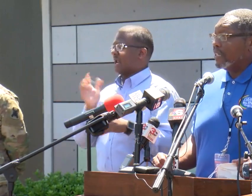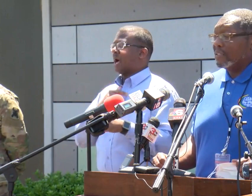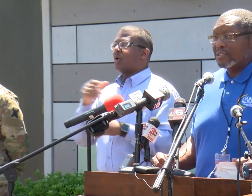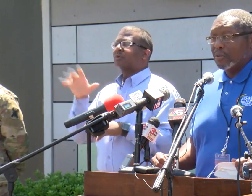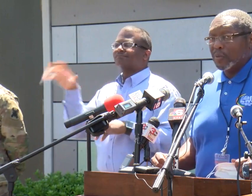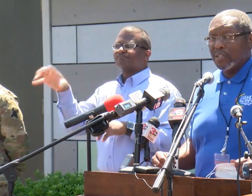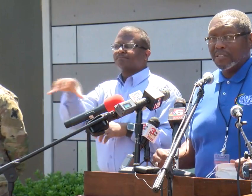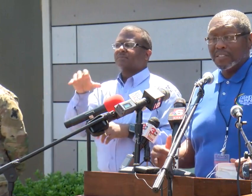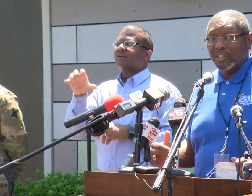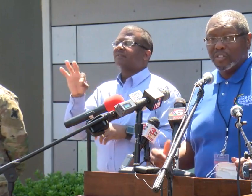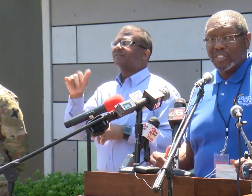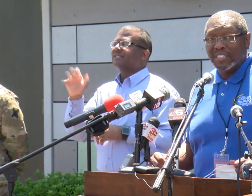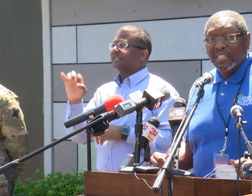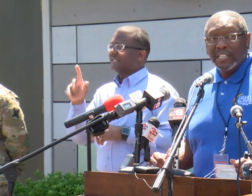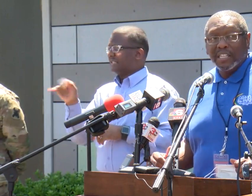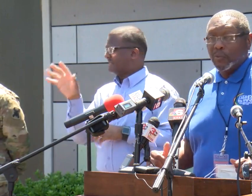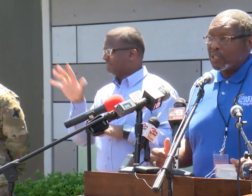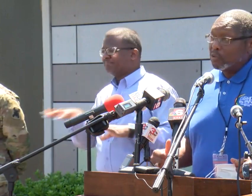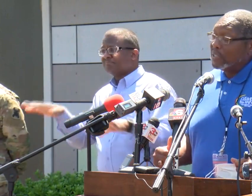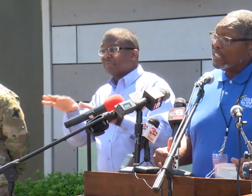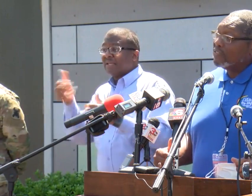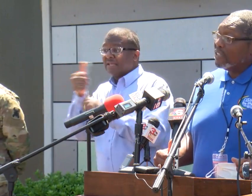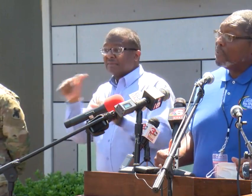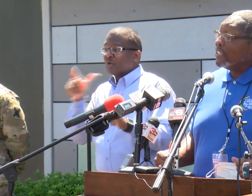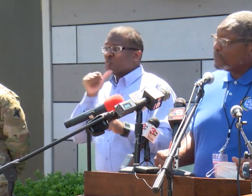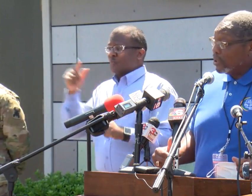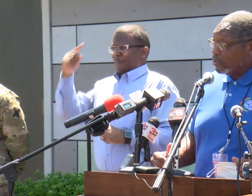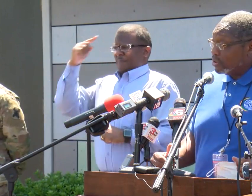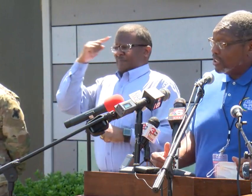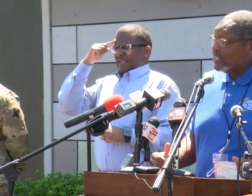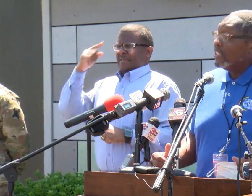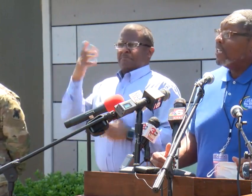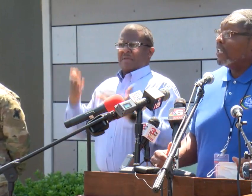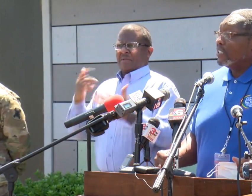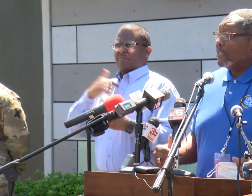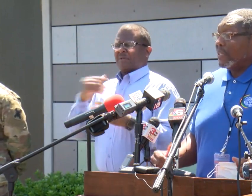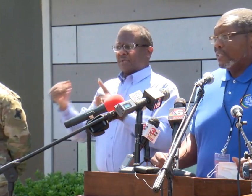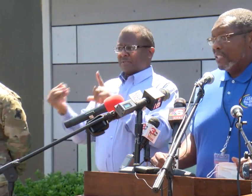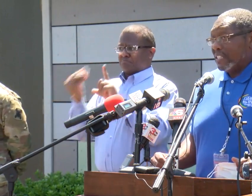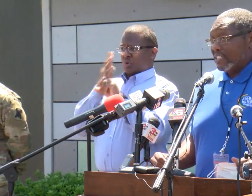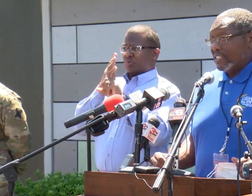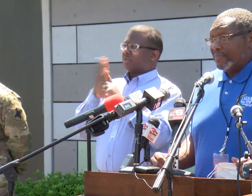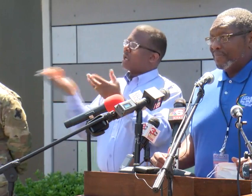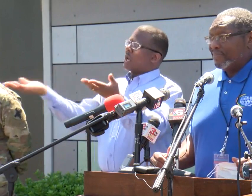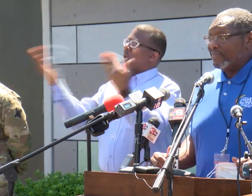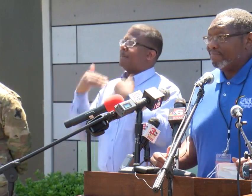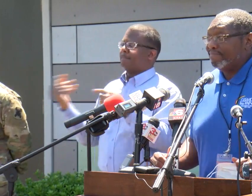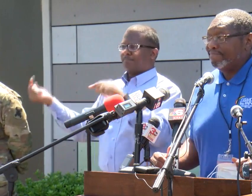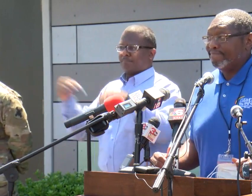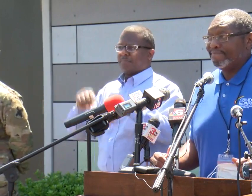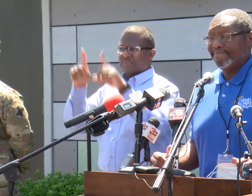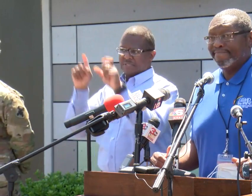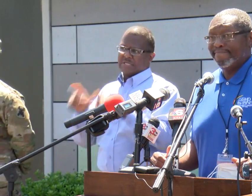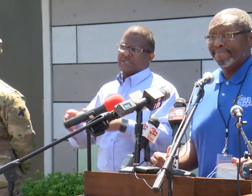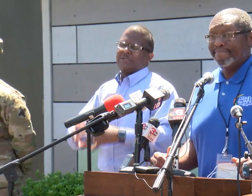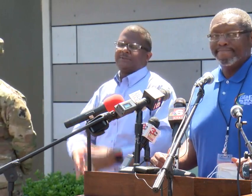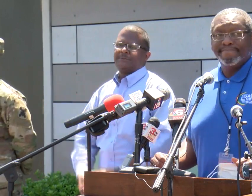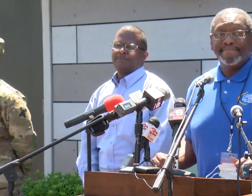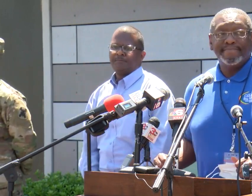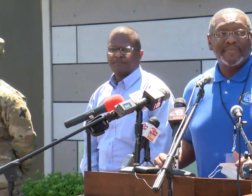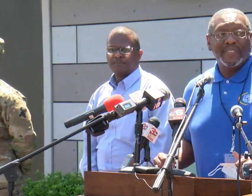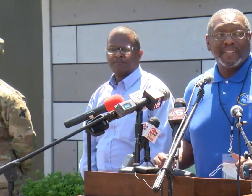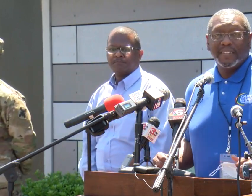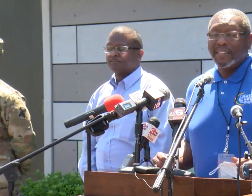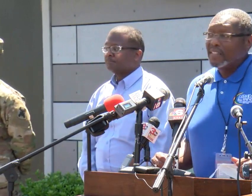facilities. So we are encouraging anyone who believes they've been exposed to come out and get tested.